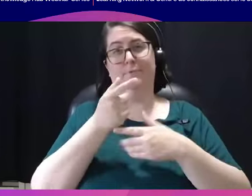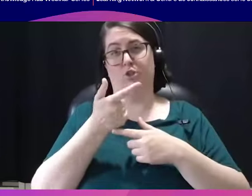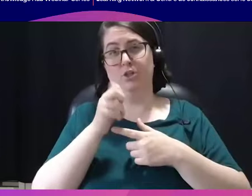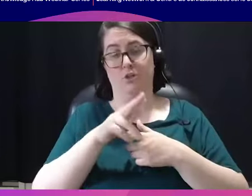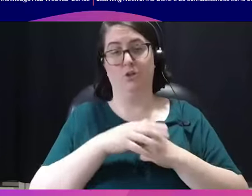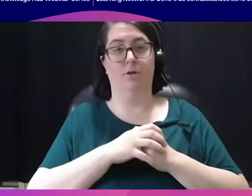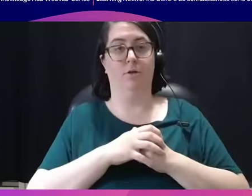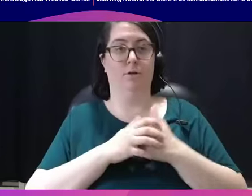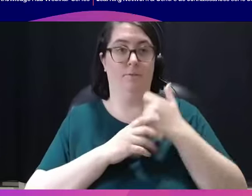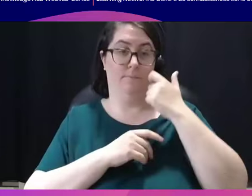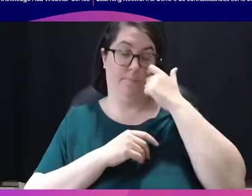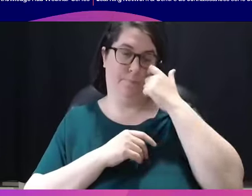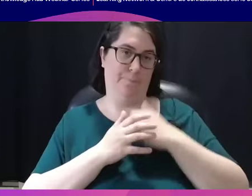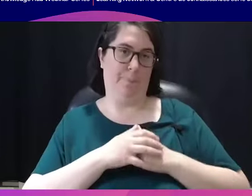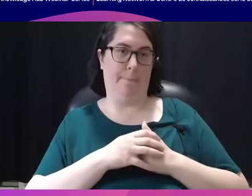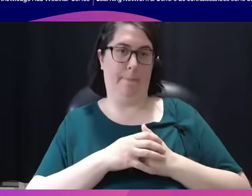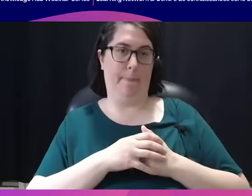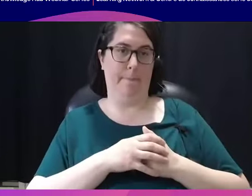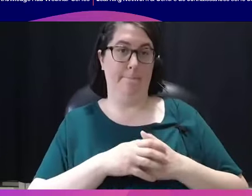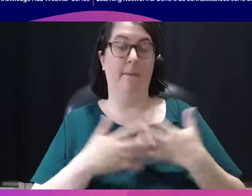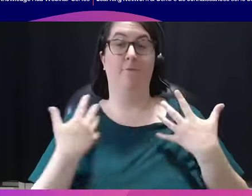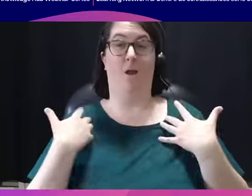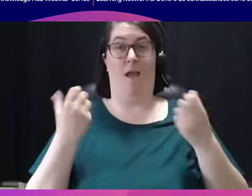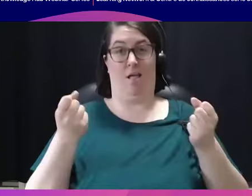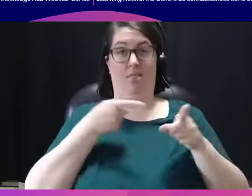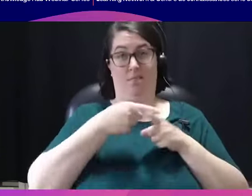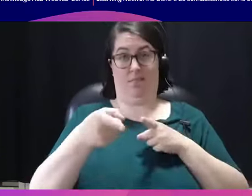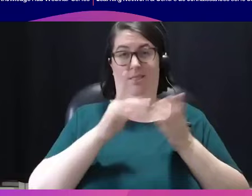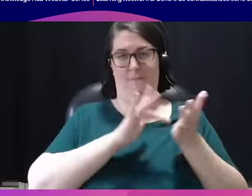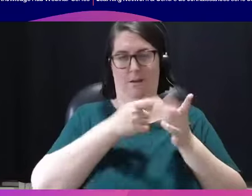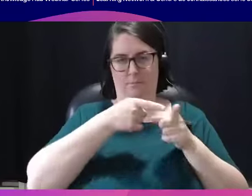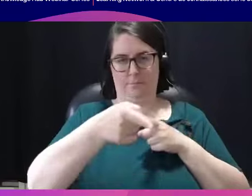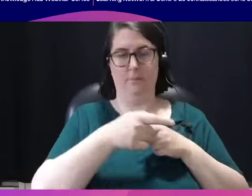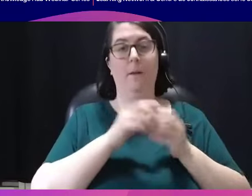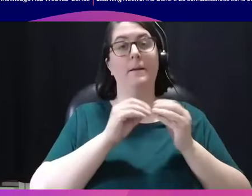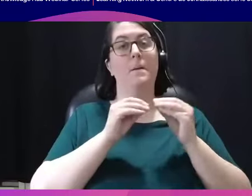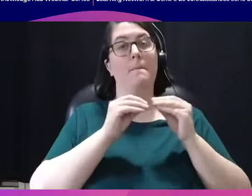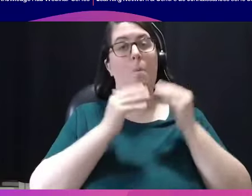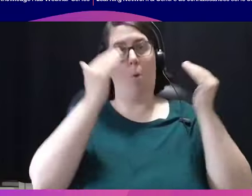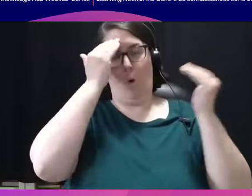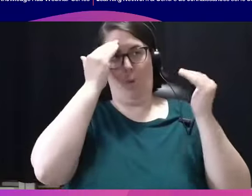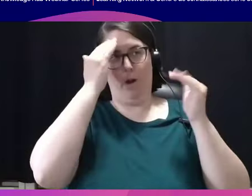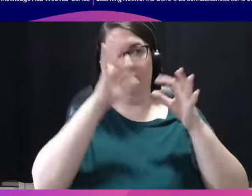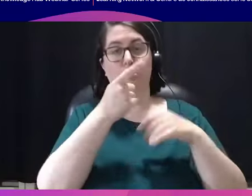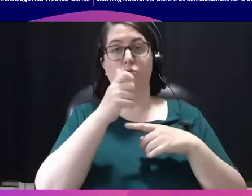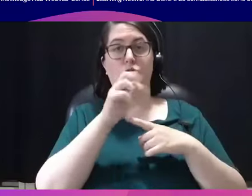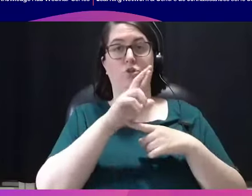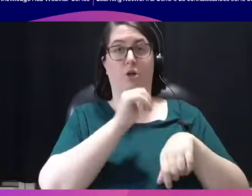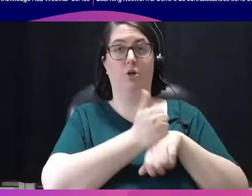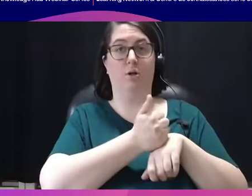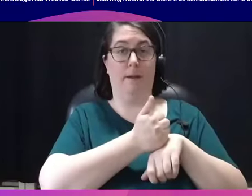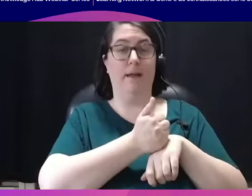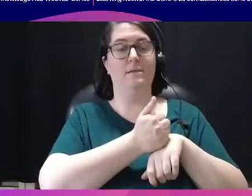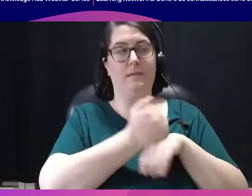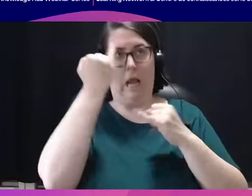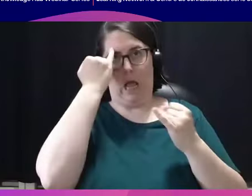health practitioners, which I'm sure Roxy will also talk about more, this includes a greater awareness of gender-based ideological and extremist indicators